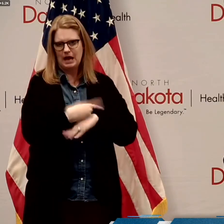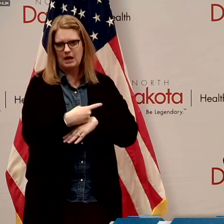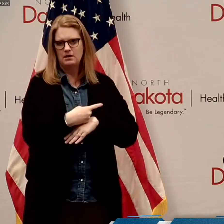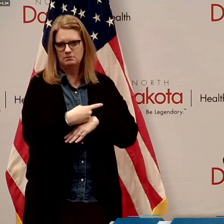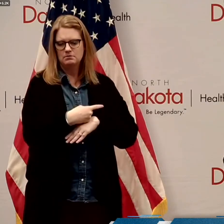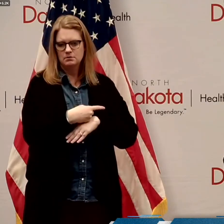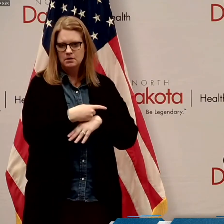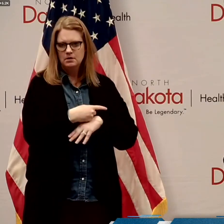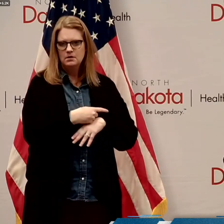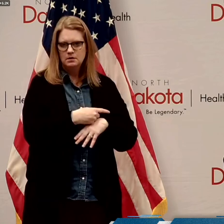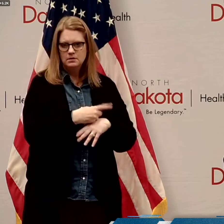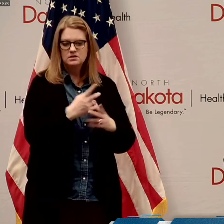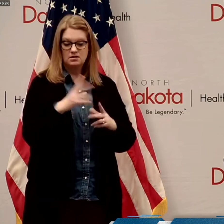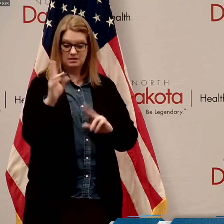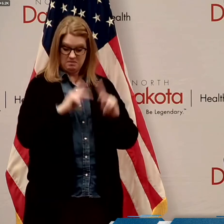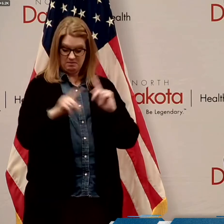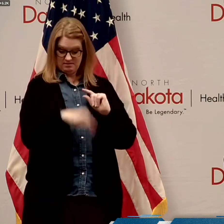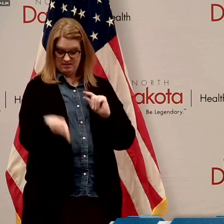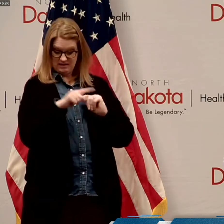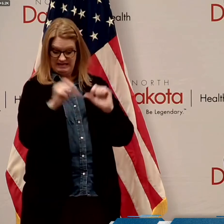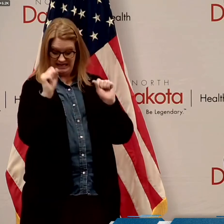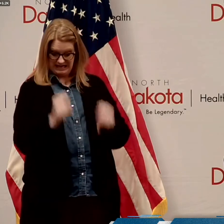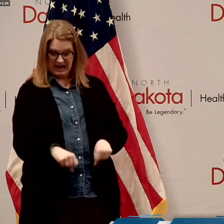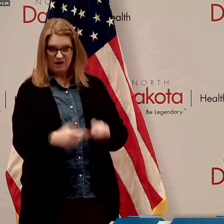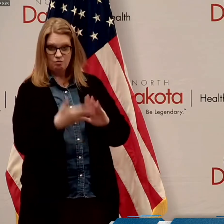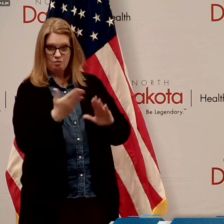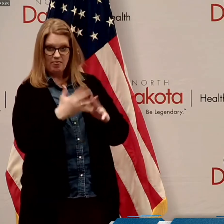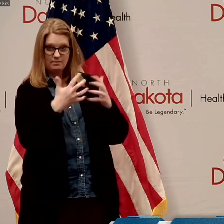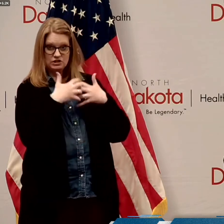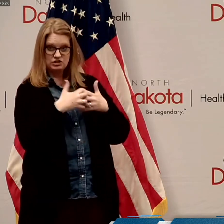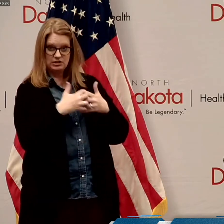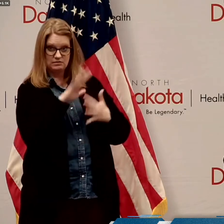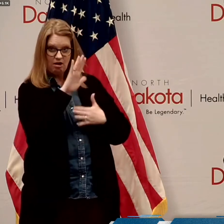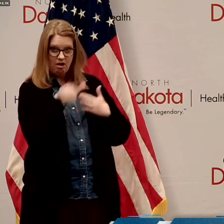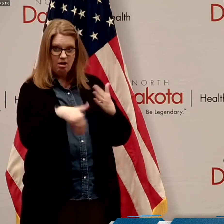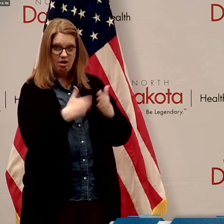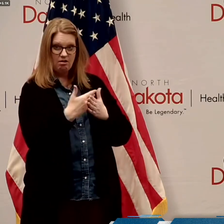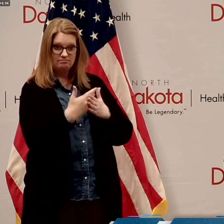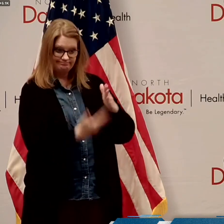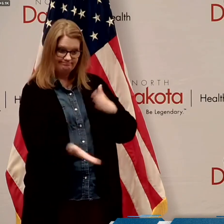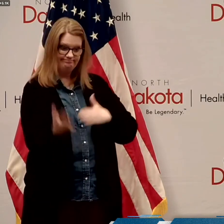the qualified personnel to run those machines around the clock.